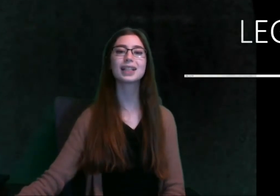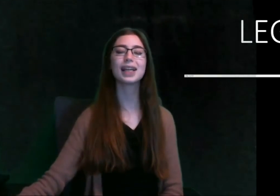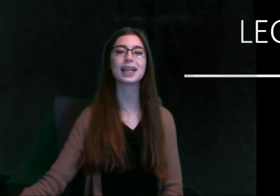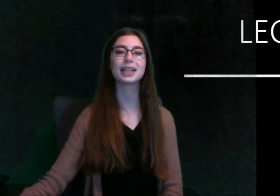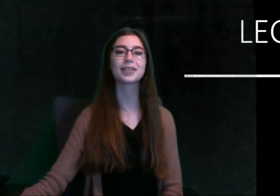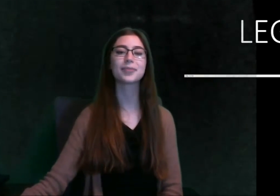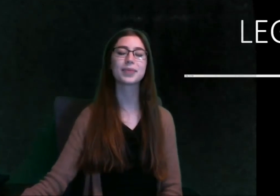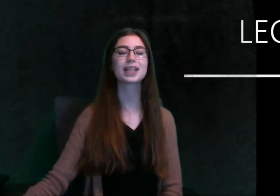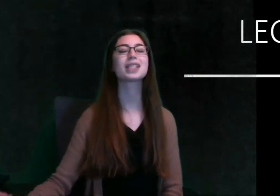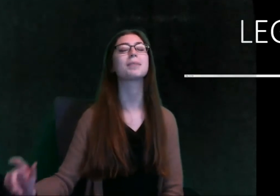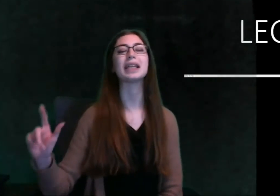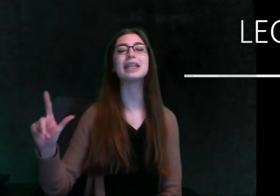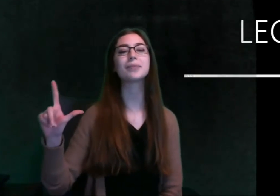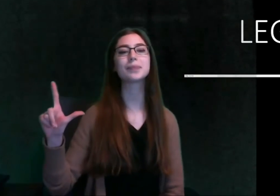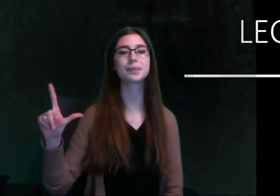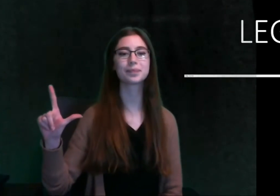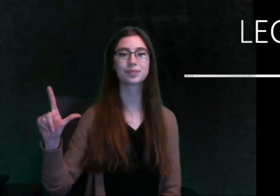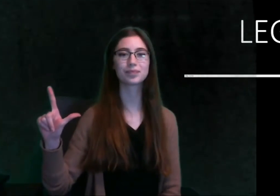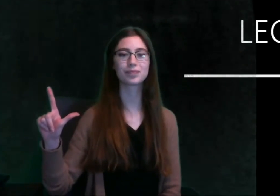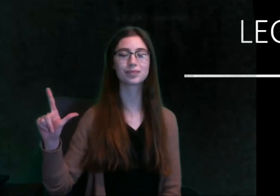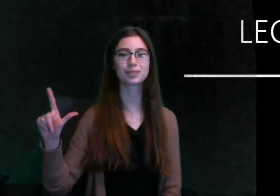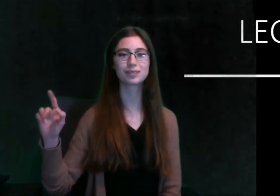Leg. Spell it.